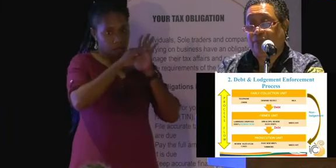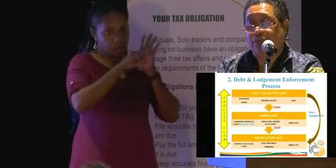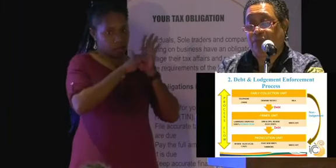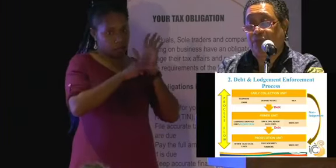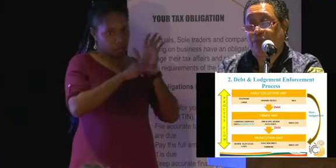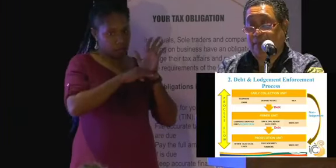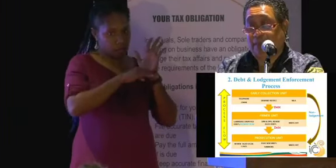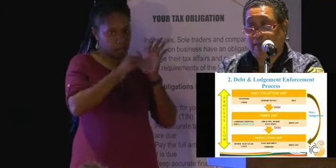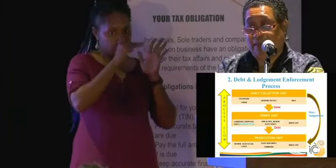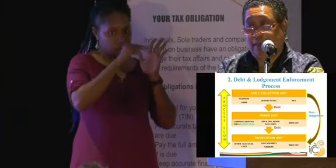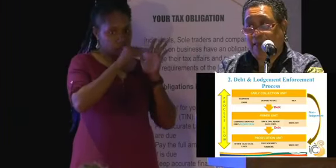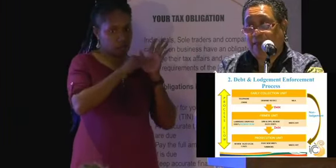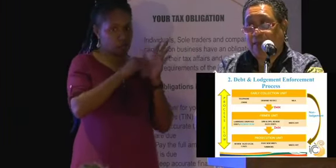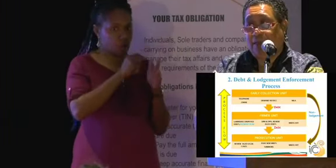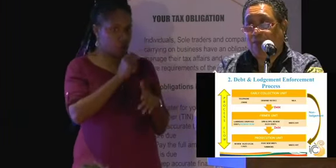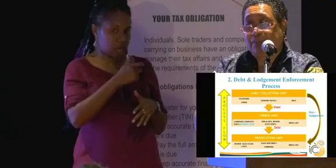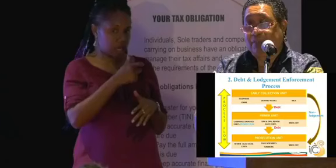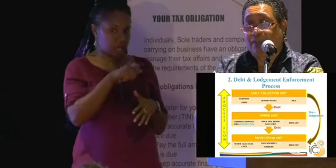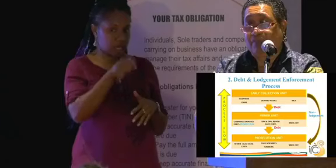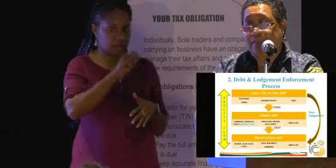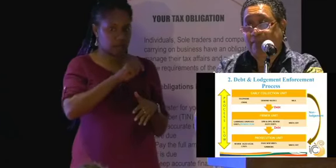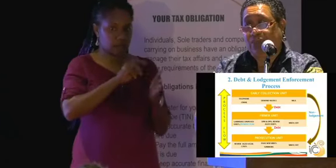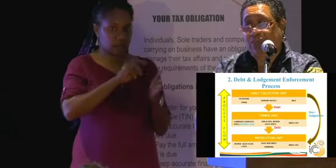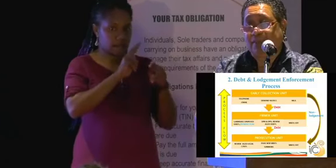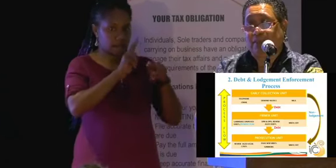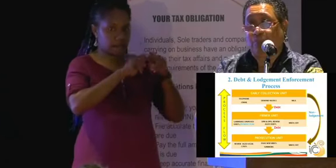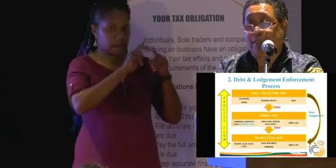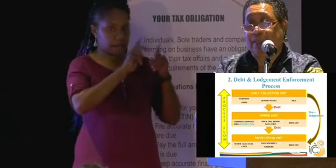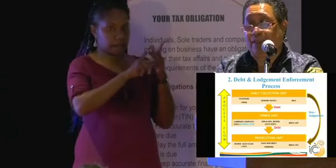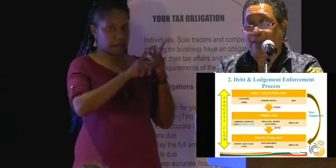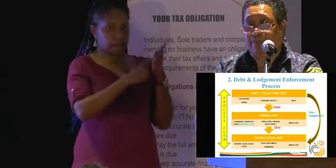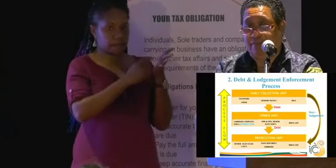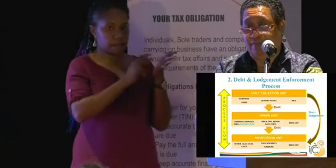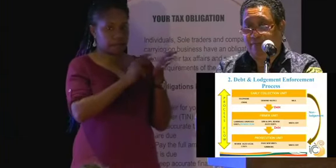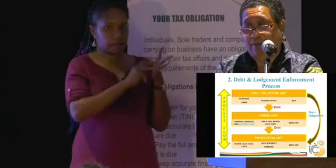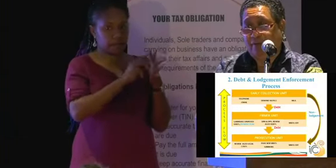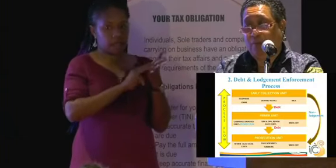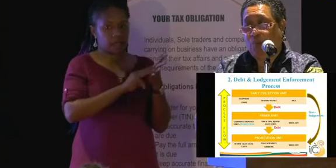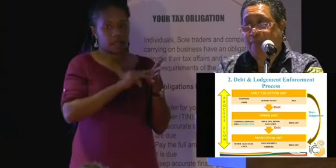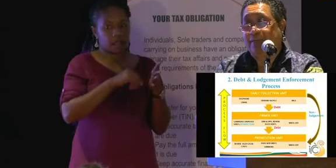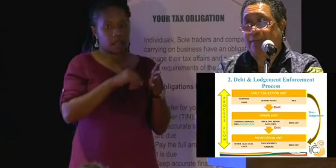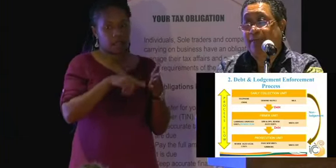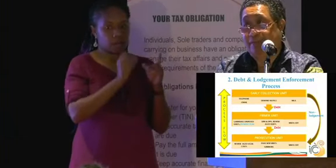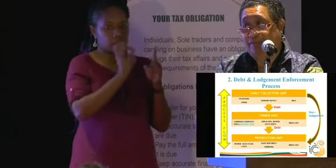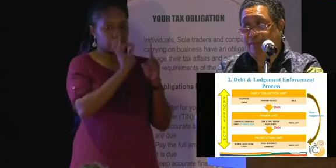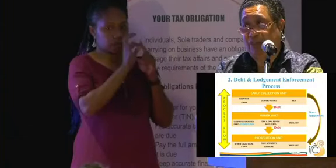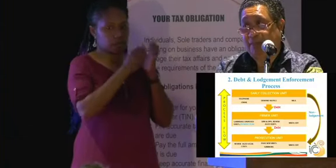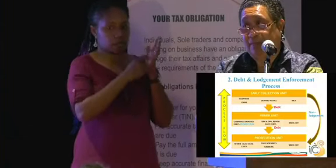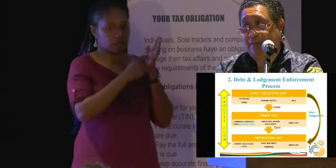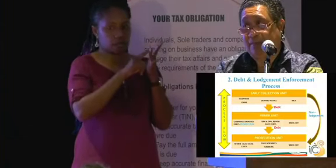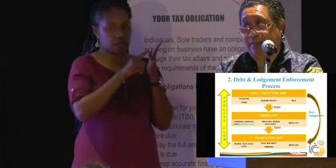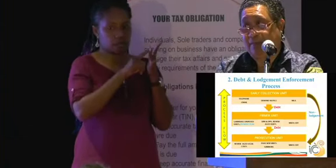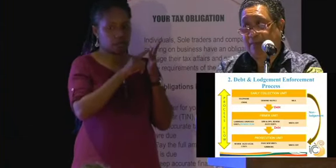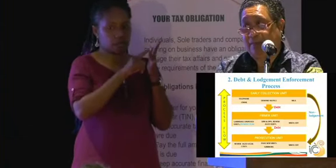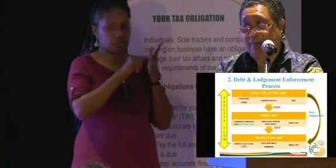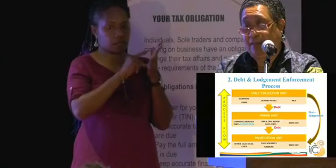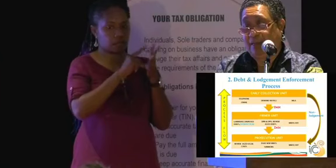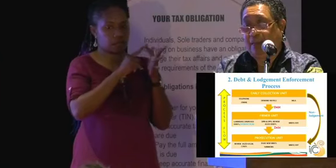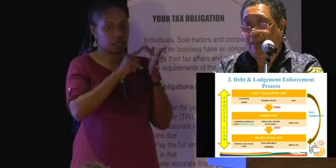and prosecution unit. Those are the three sections that we have within that division.